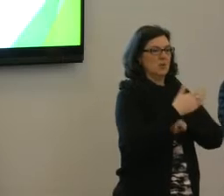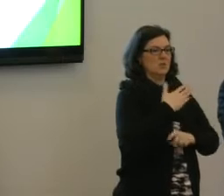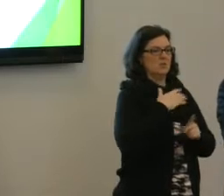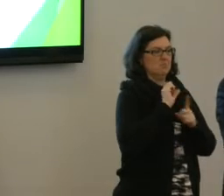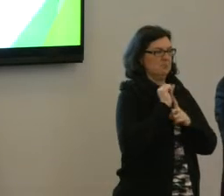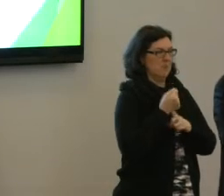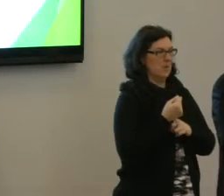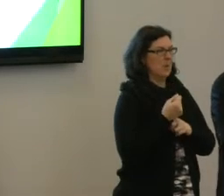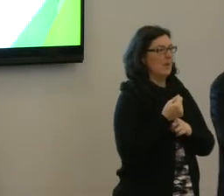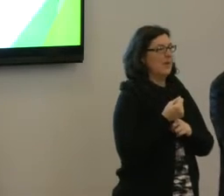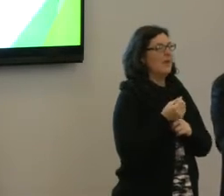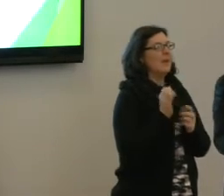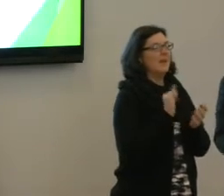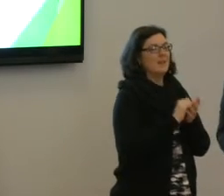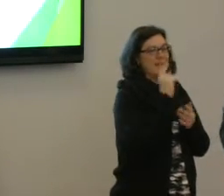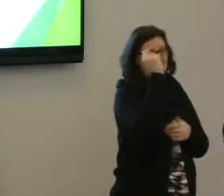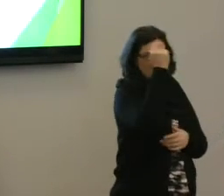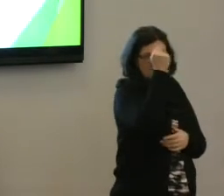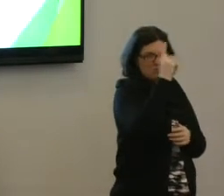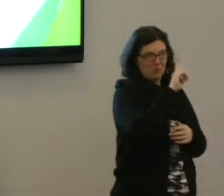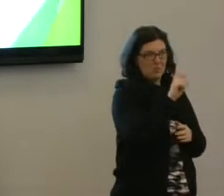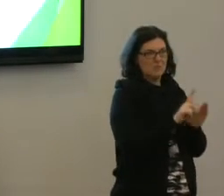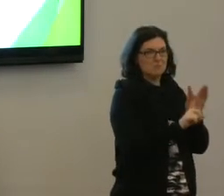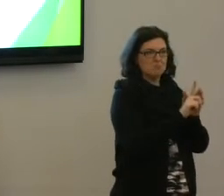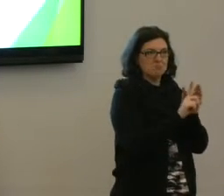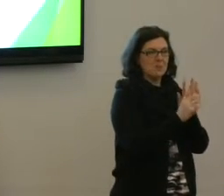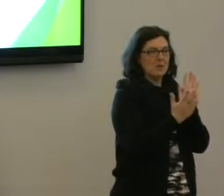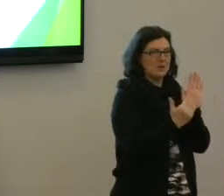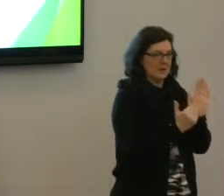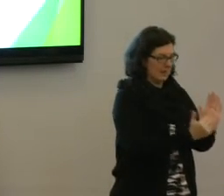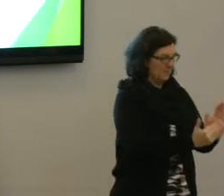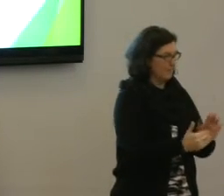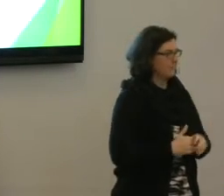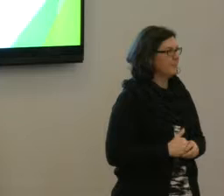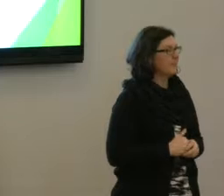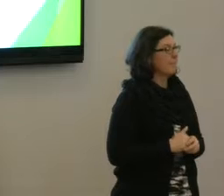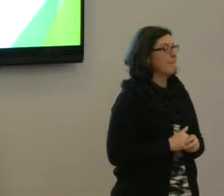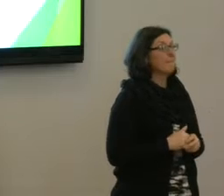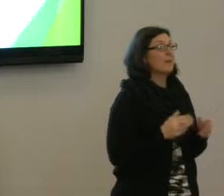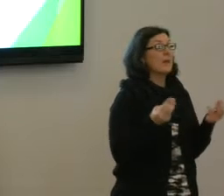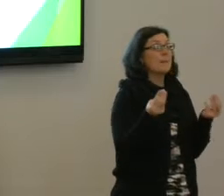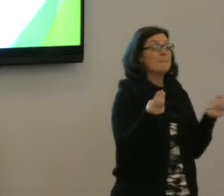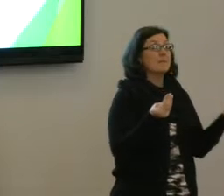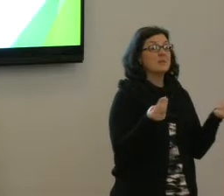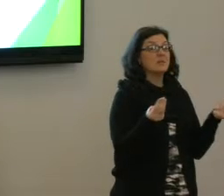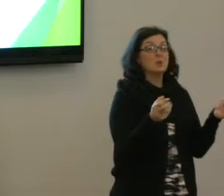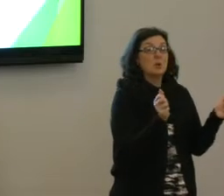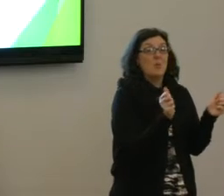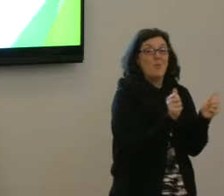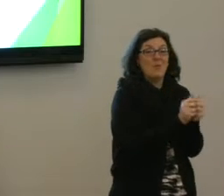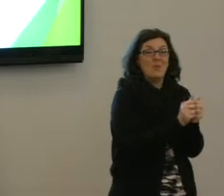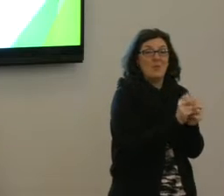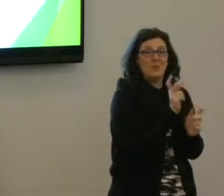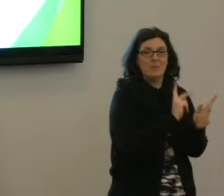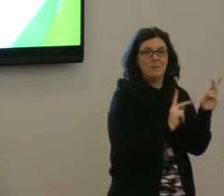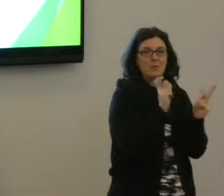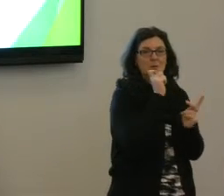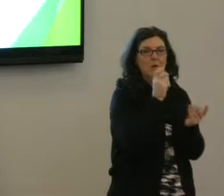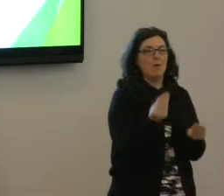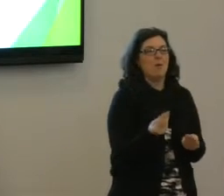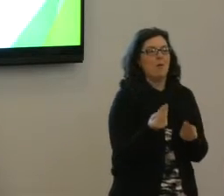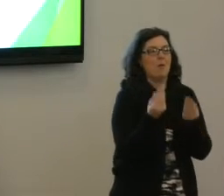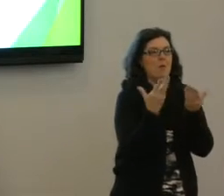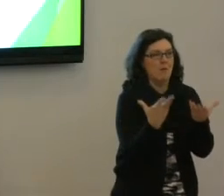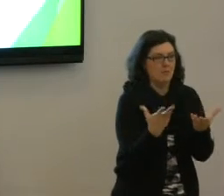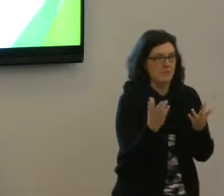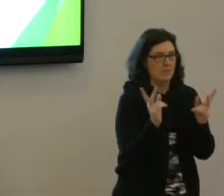that comes up over and over again. How do we do ministries with people and not just two people and four people,